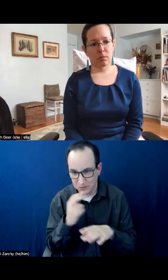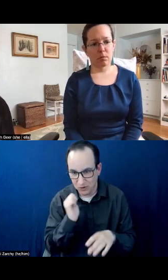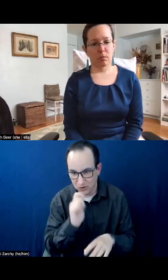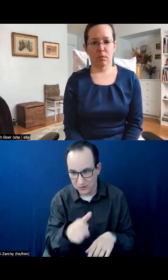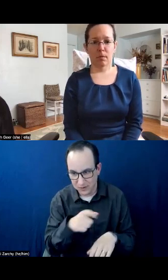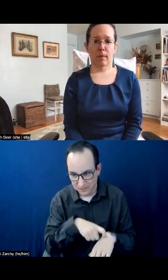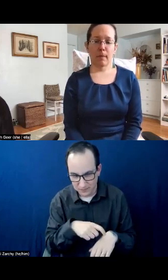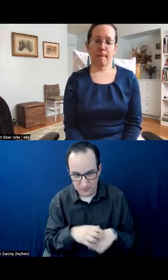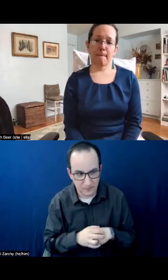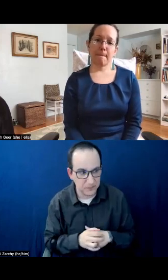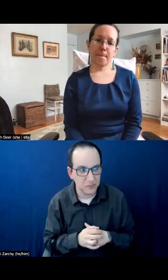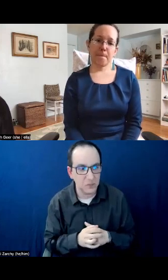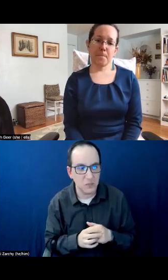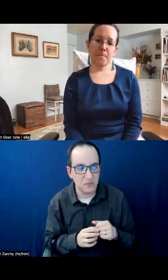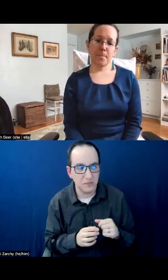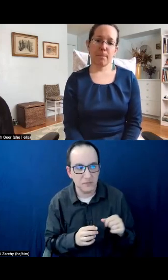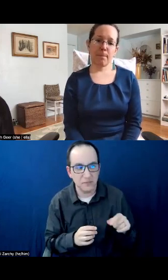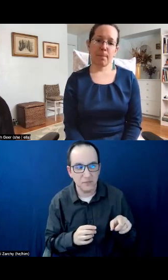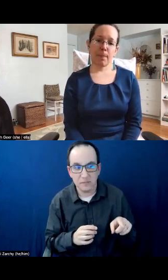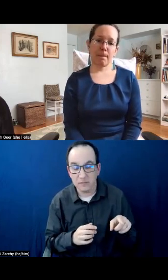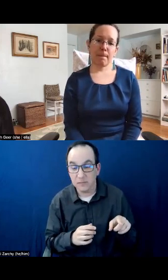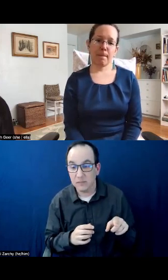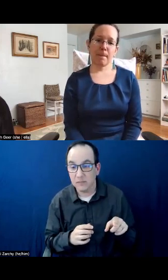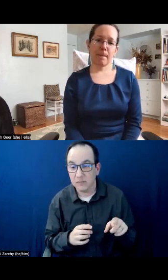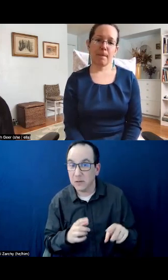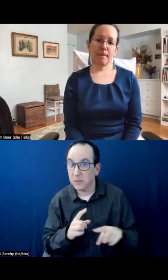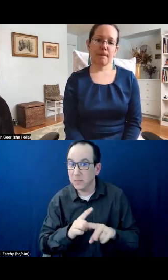this is my magic box. I use this all the time.